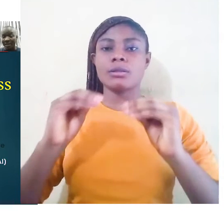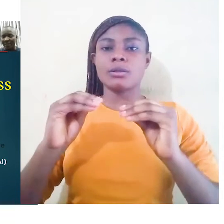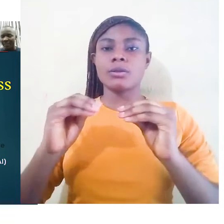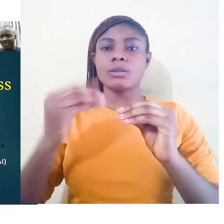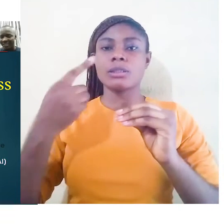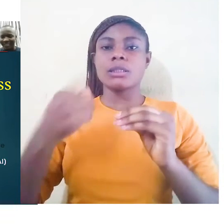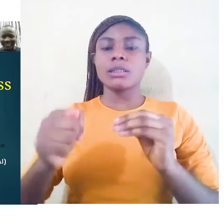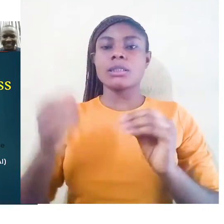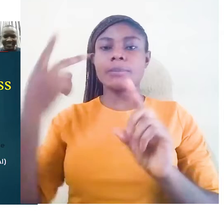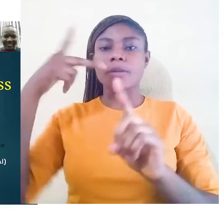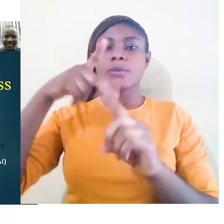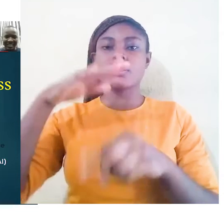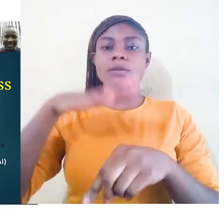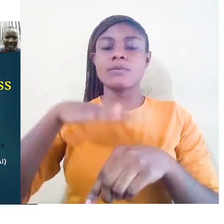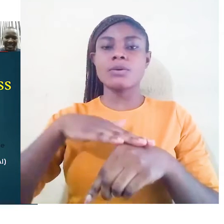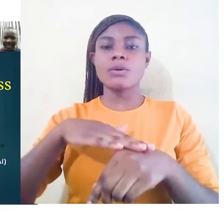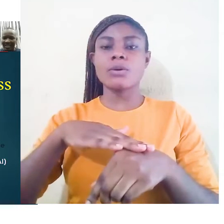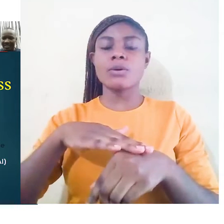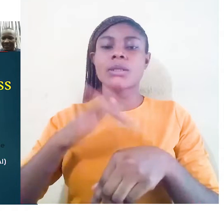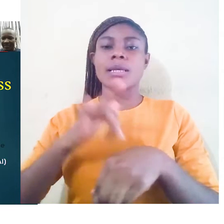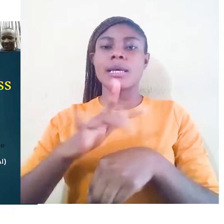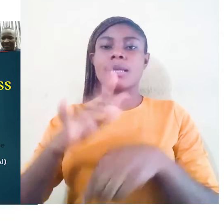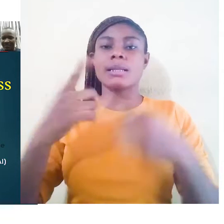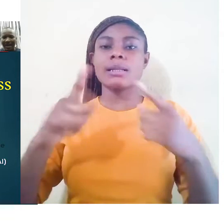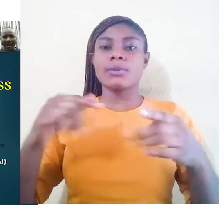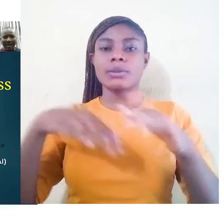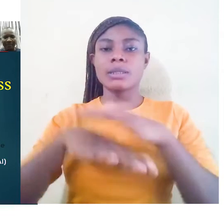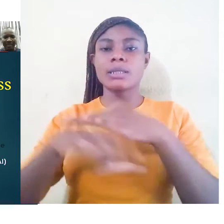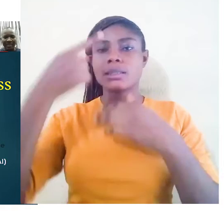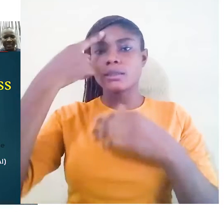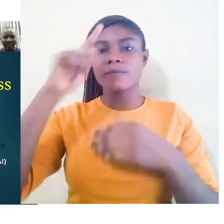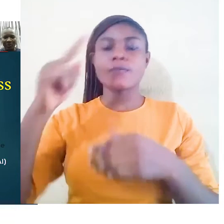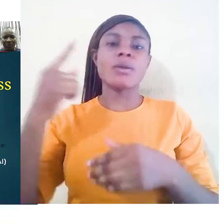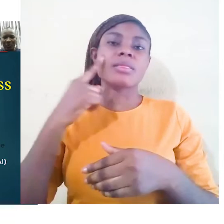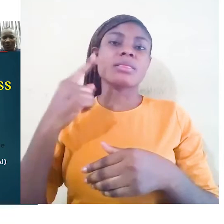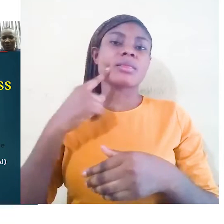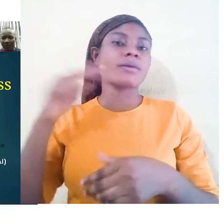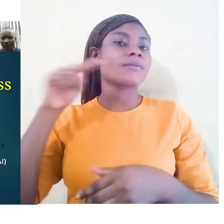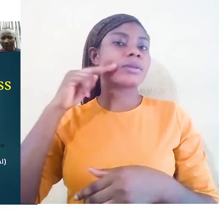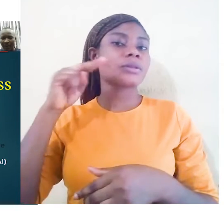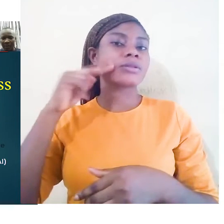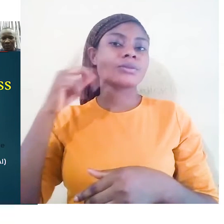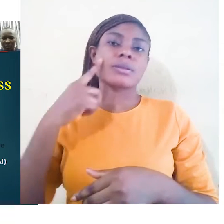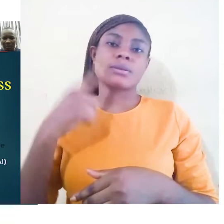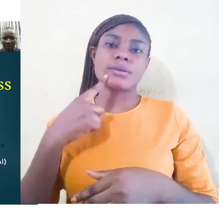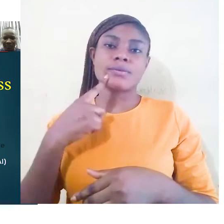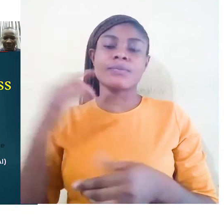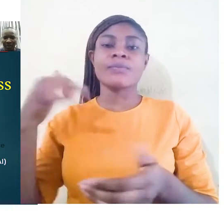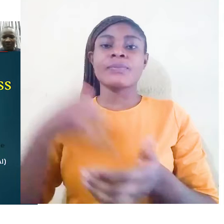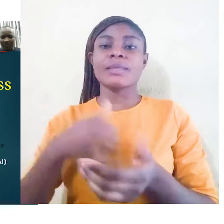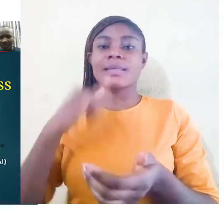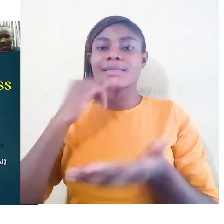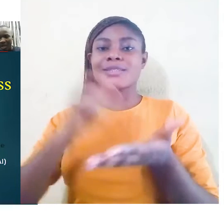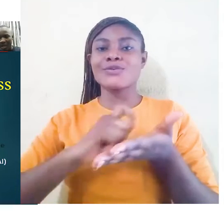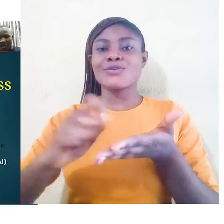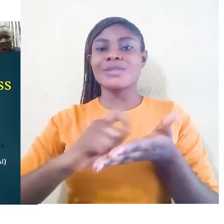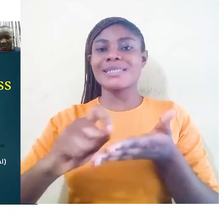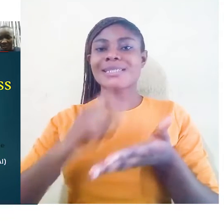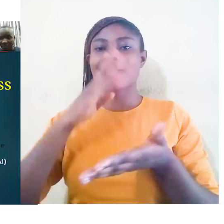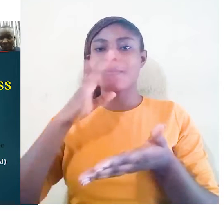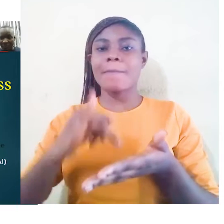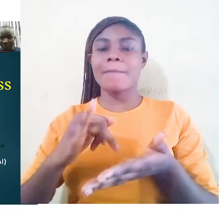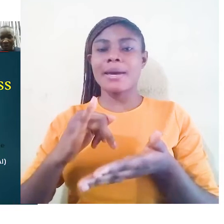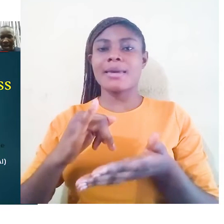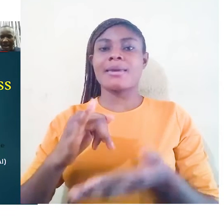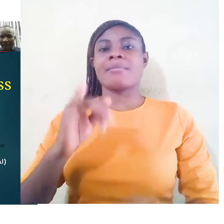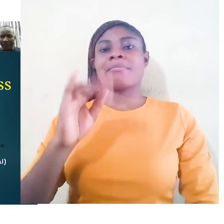or deaf Nigerian kids. It's written by Benjamin Okon, Henshaw Samuel,